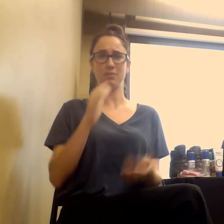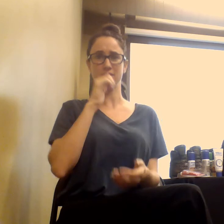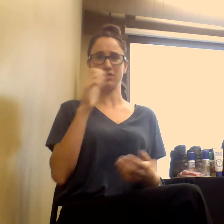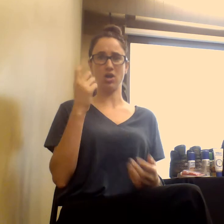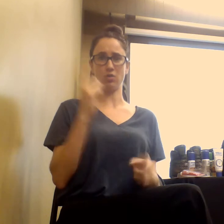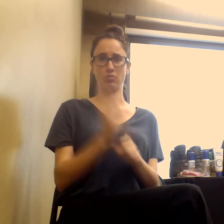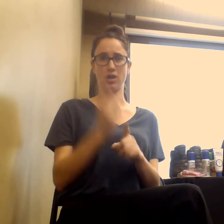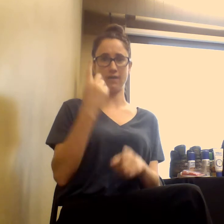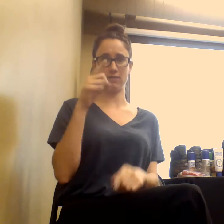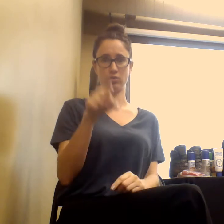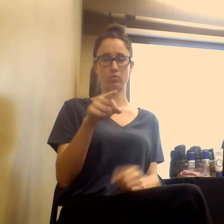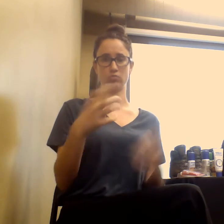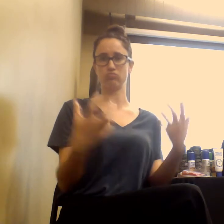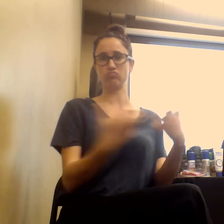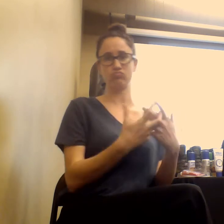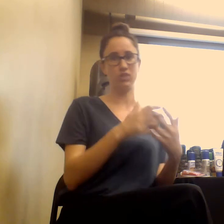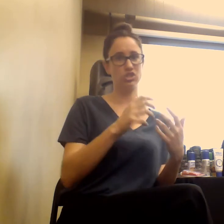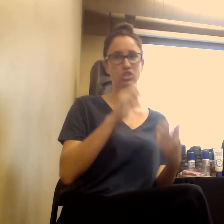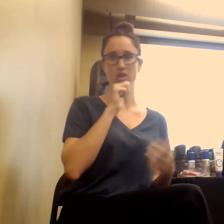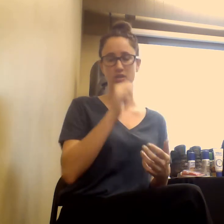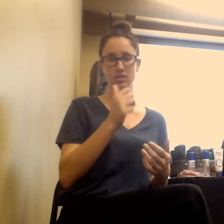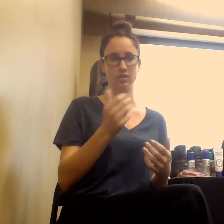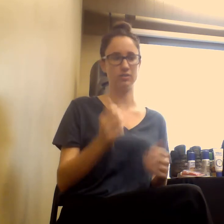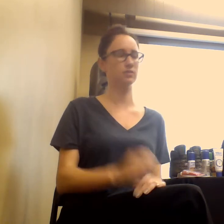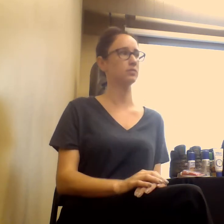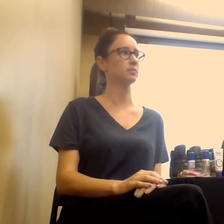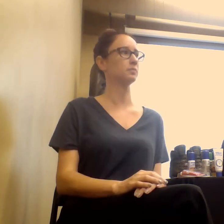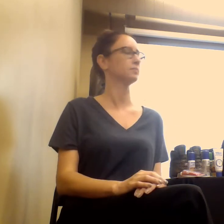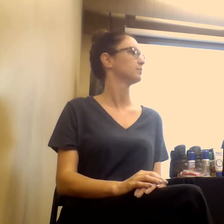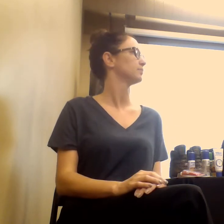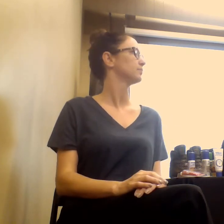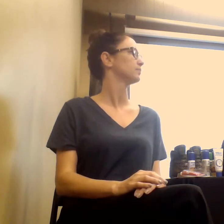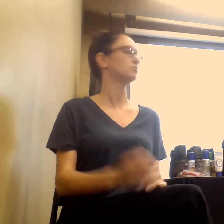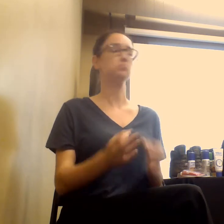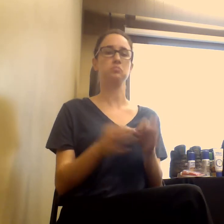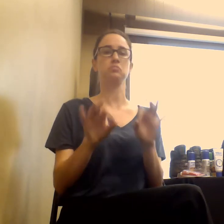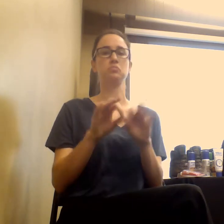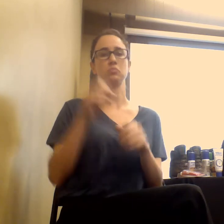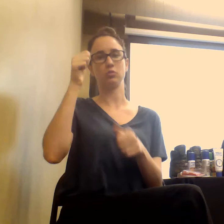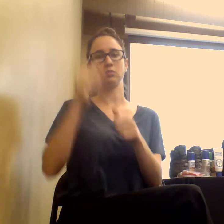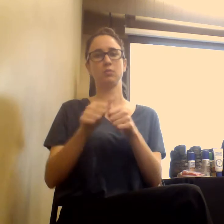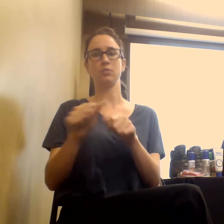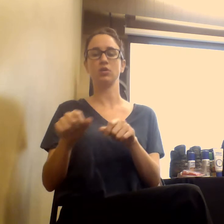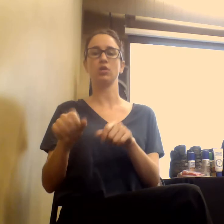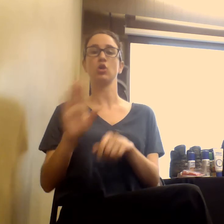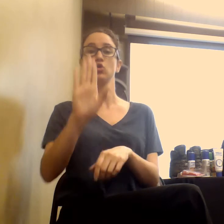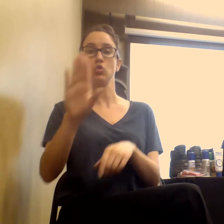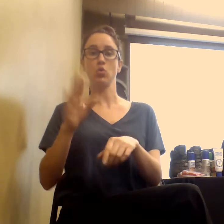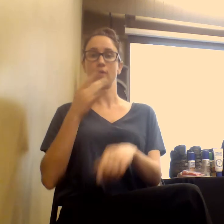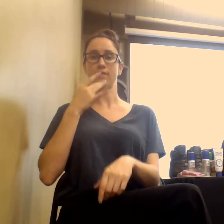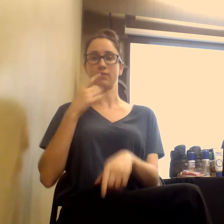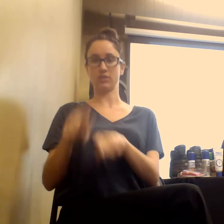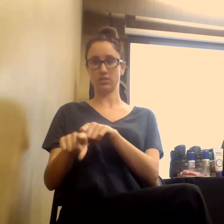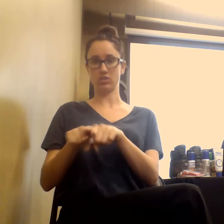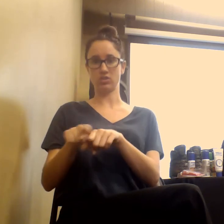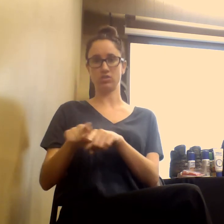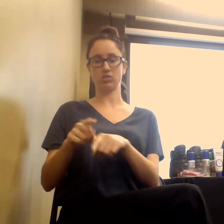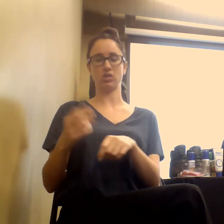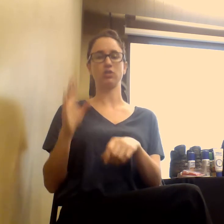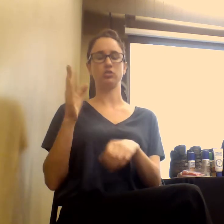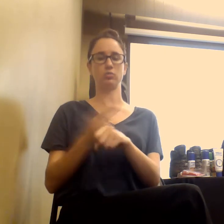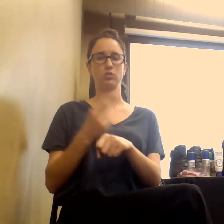hike in, so pick those out first. Now, we do have some downstairs. If you show up and you don't have any, you need to try on some boots, we have some for you to use.